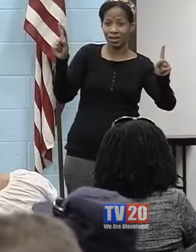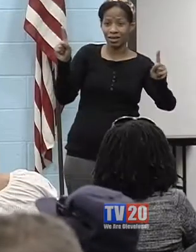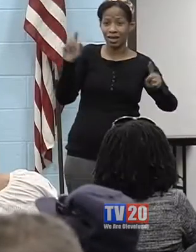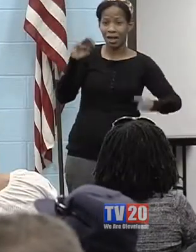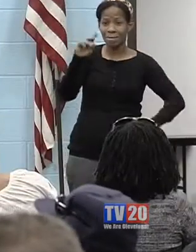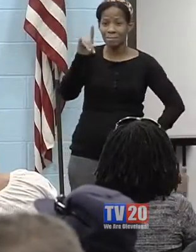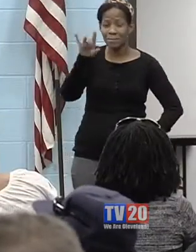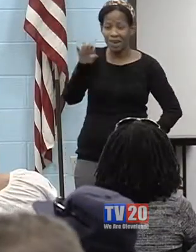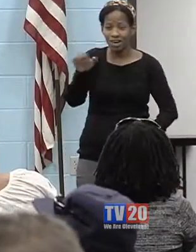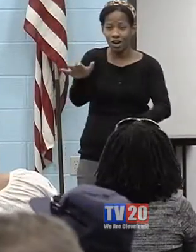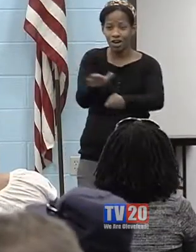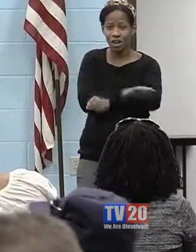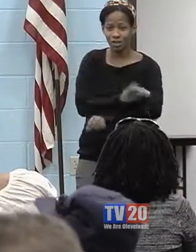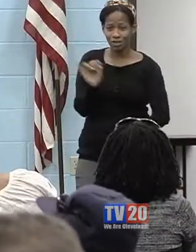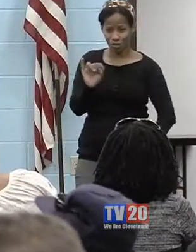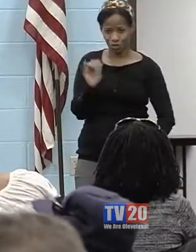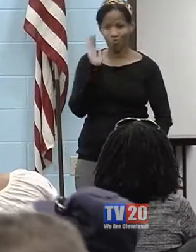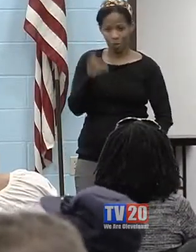Medicaid insurance.